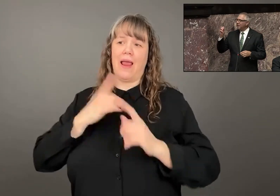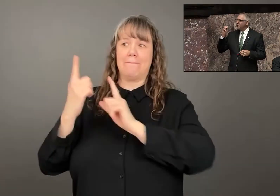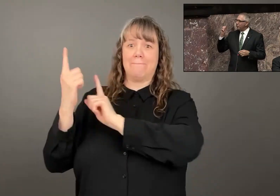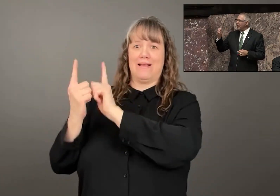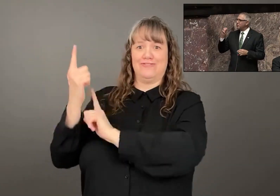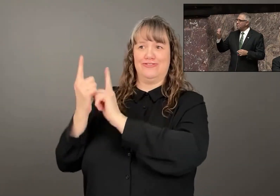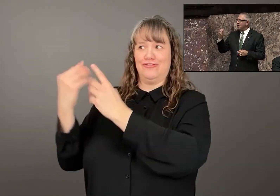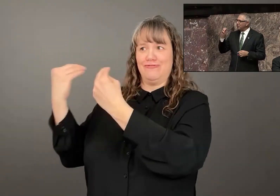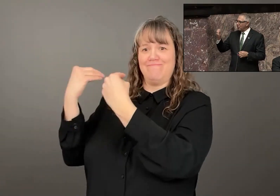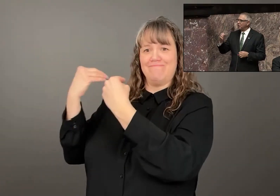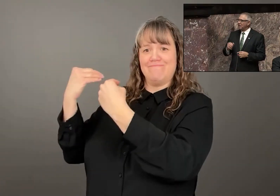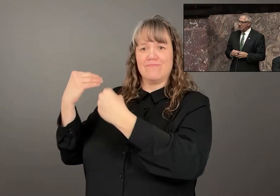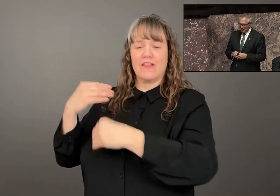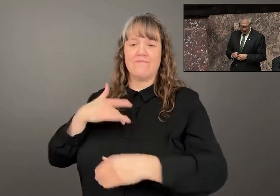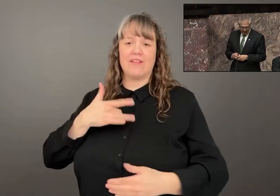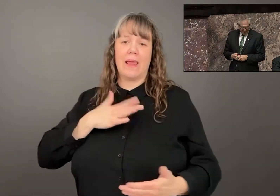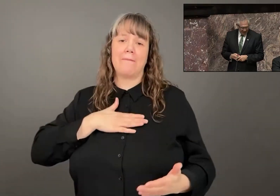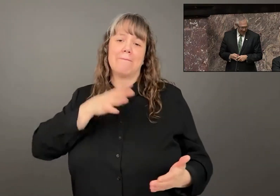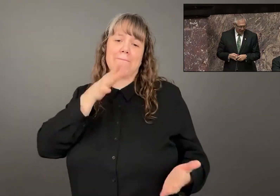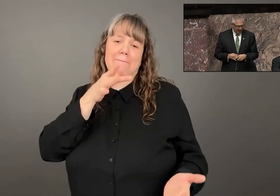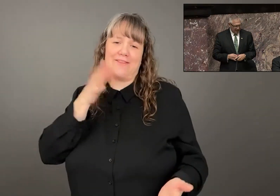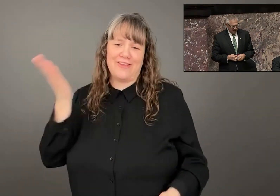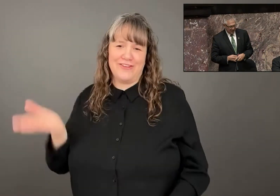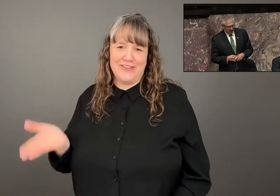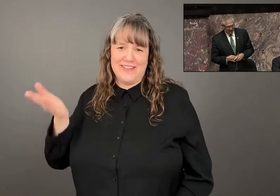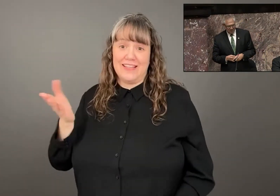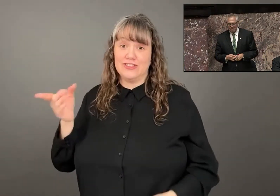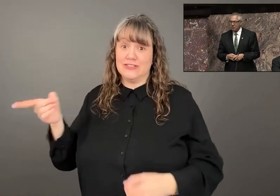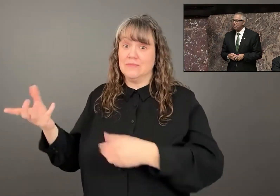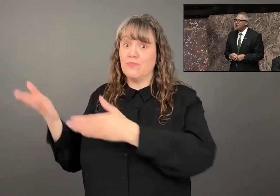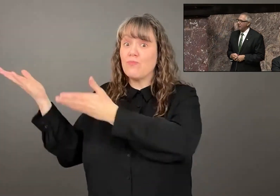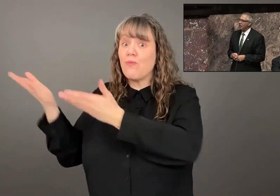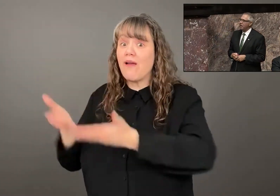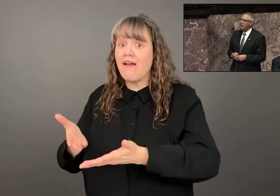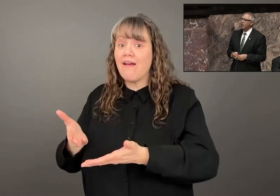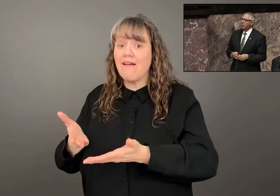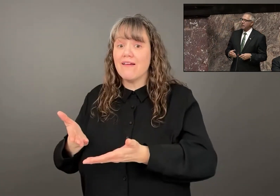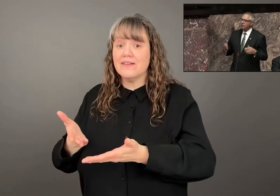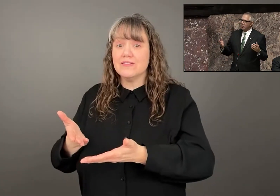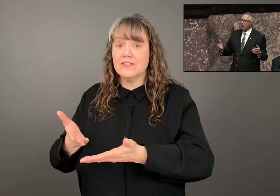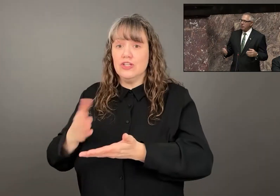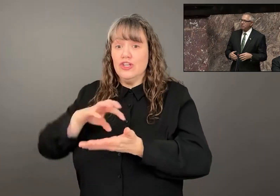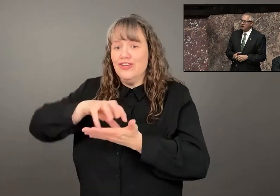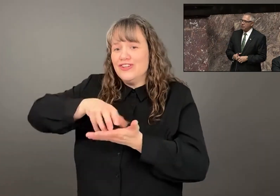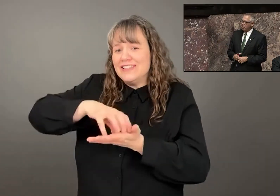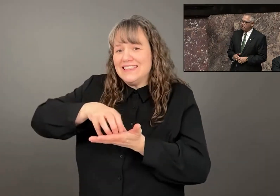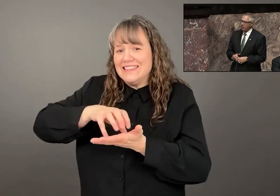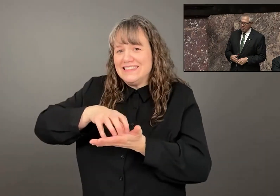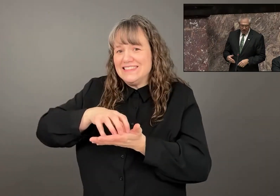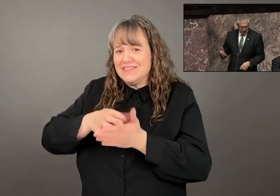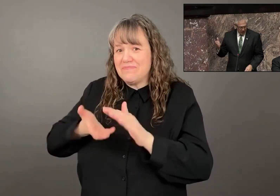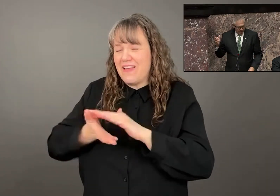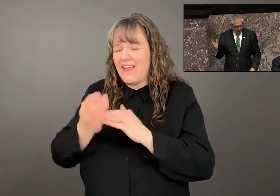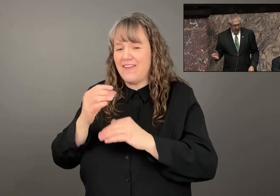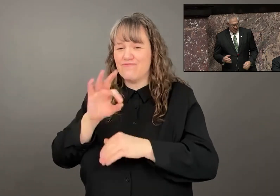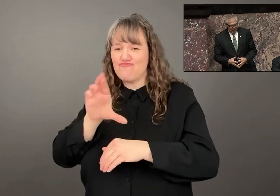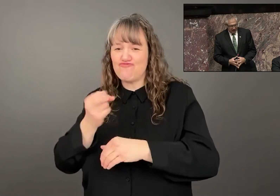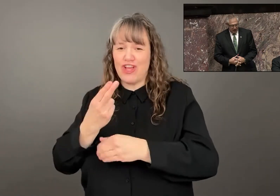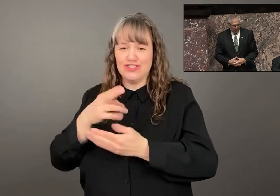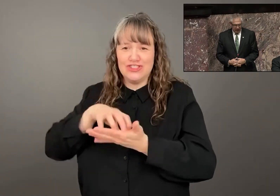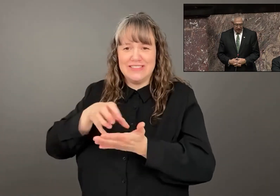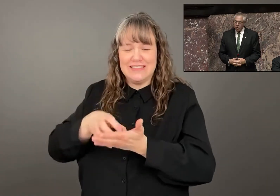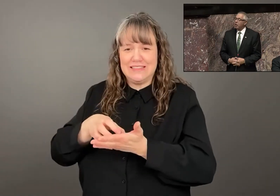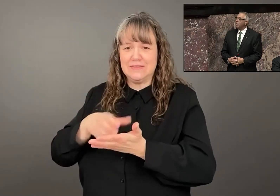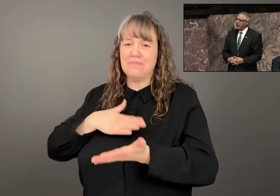brought fresh-baked cookies today. Mr. Speaker, would this whole House please welcome